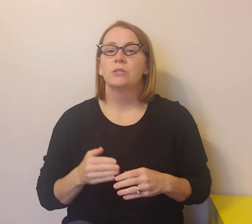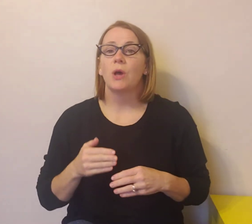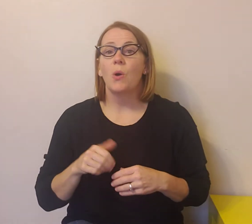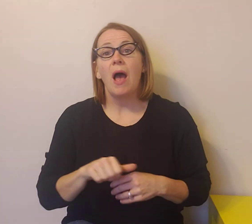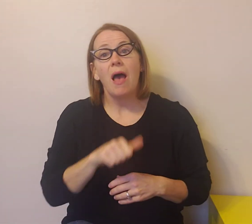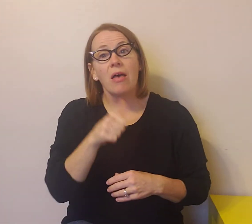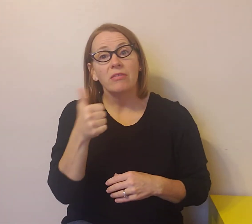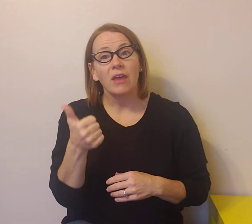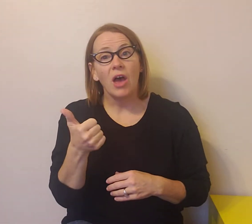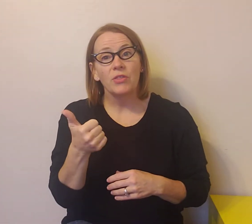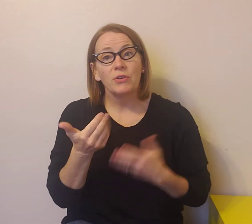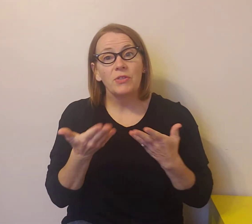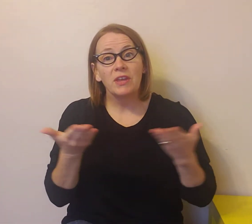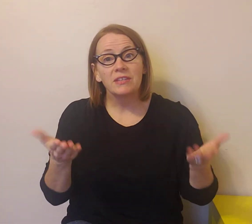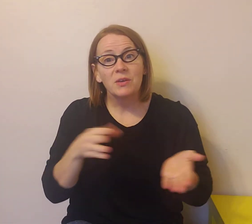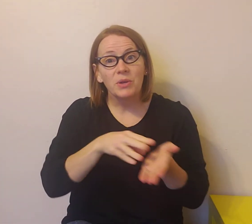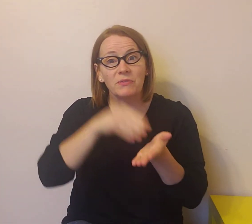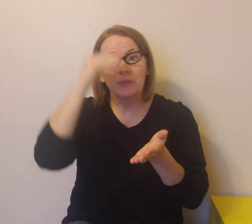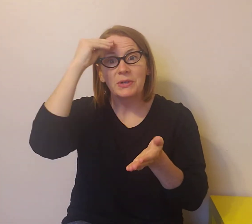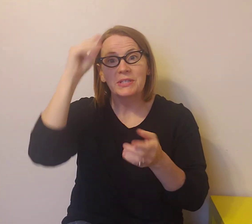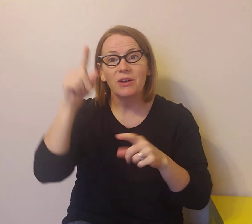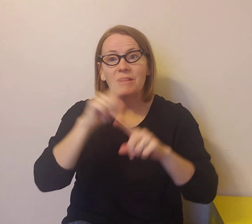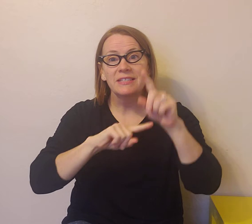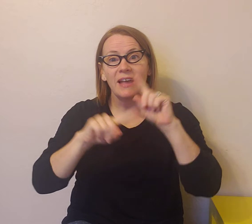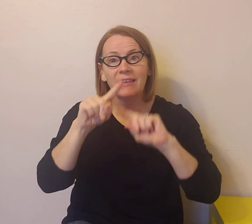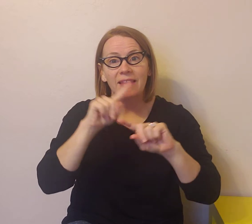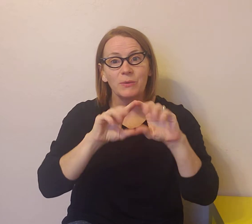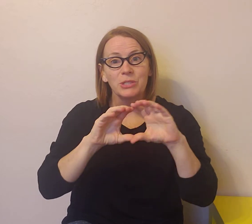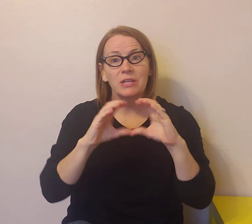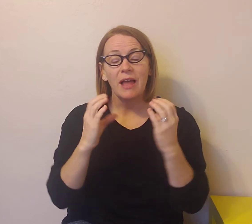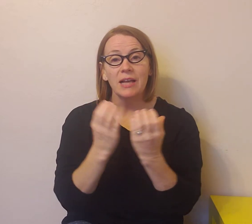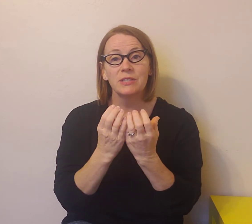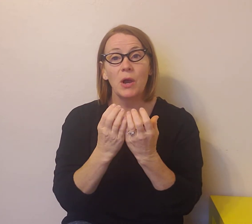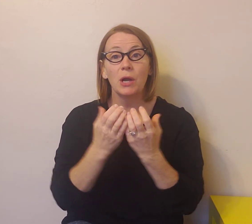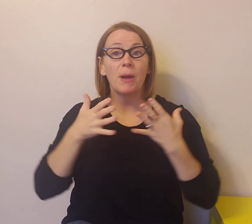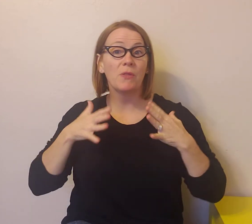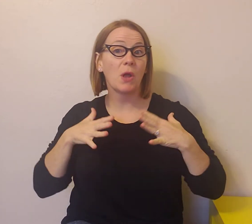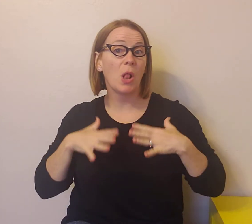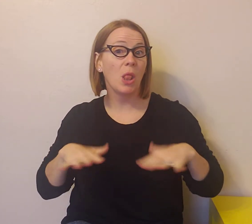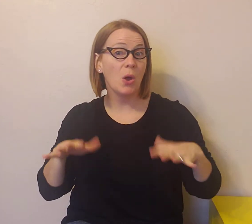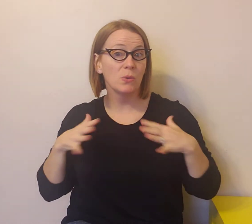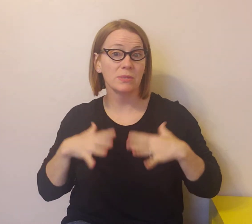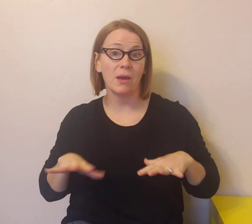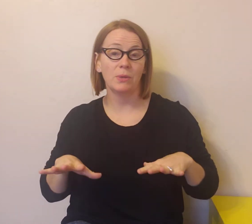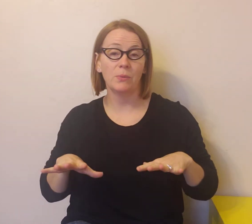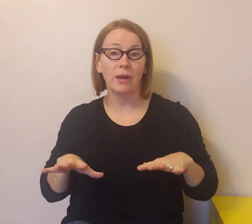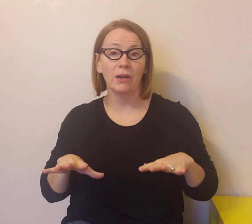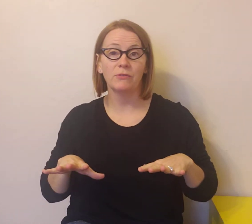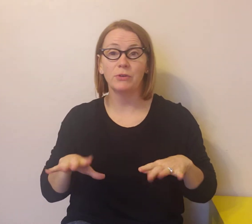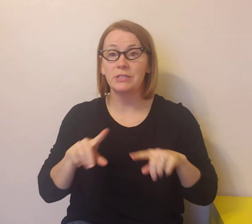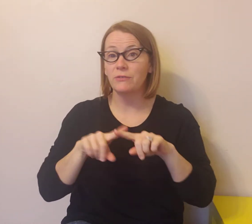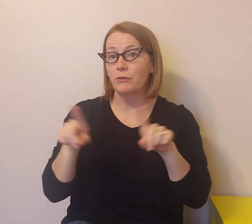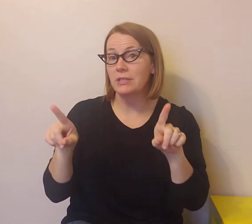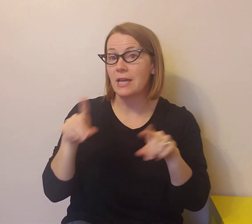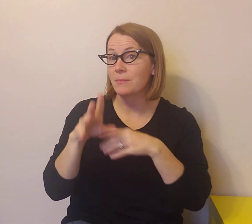so the other things that we have learned in our sign language class are about the clothes that we wear for different times